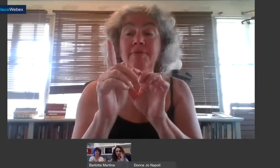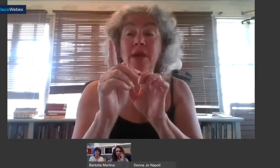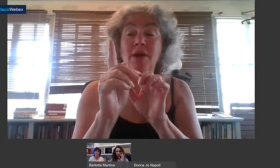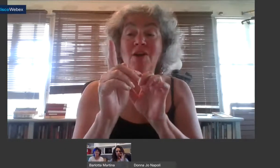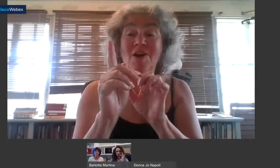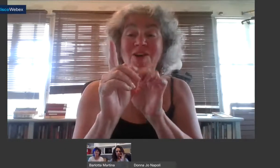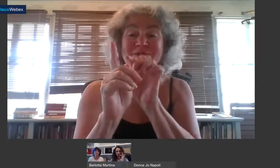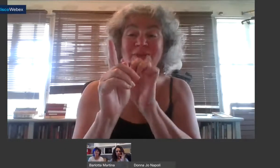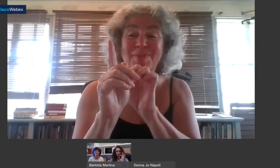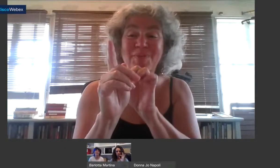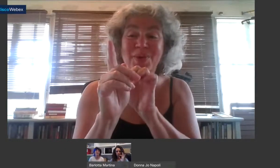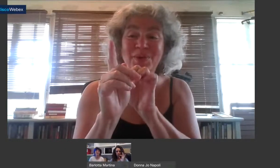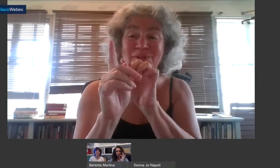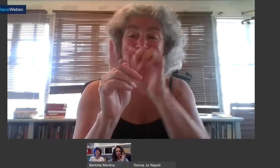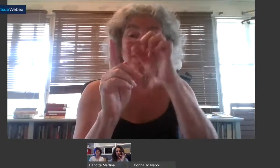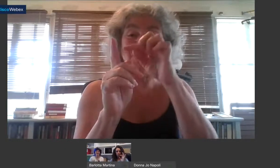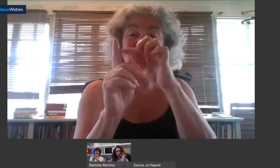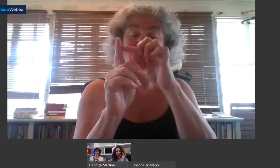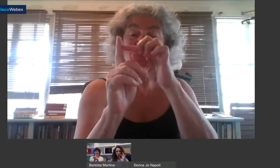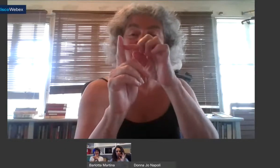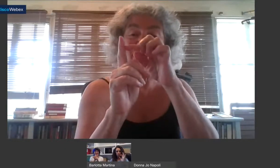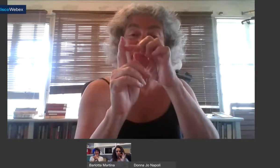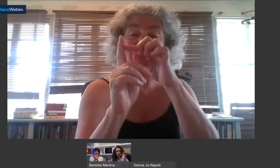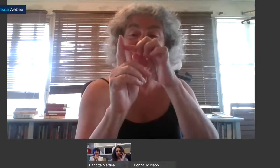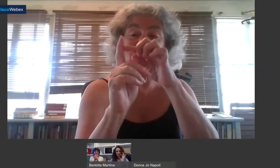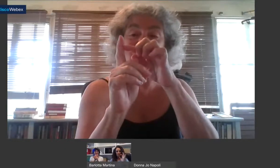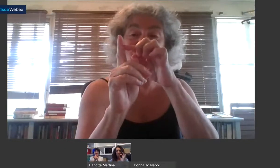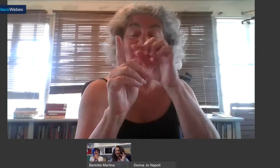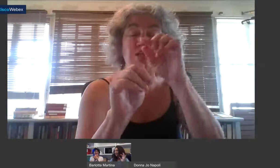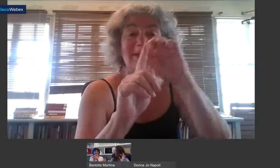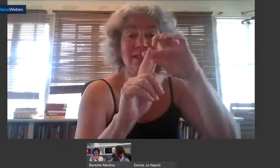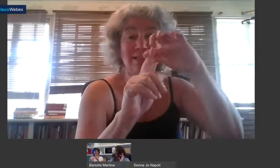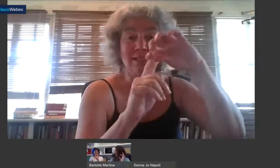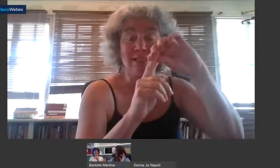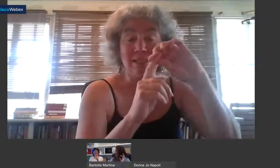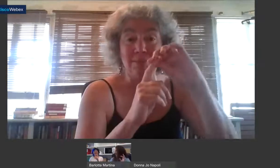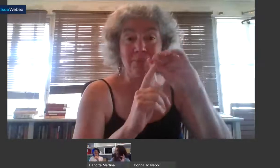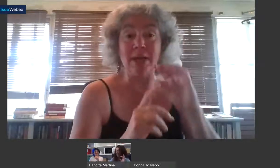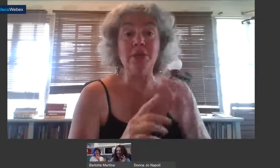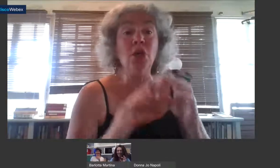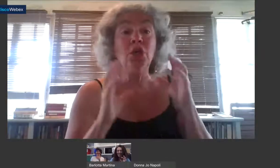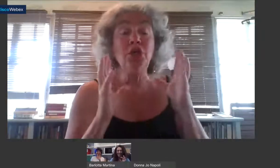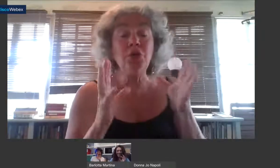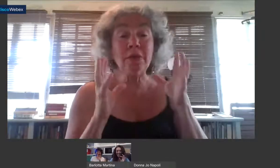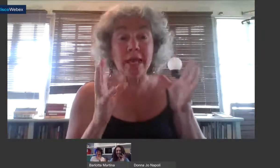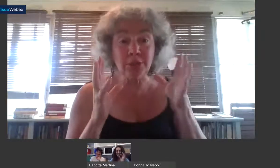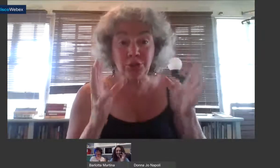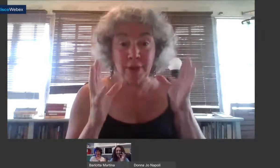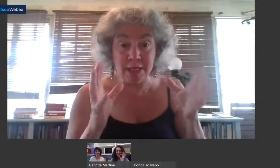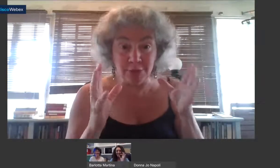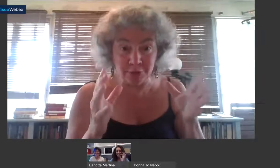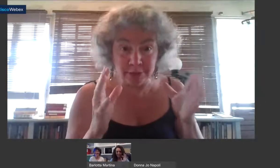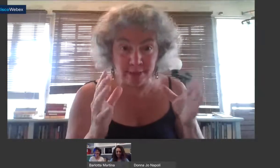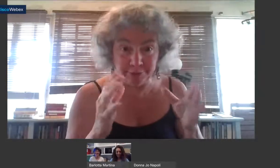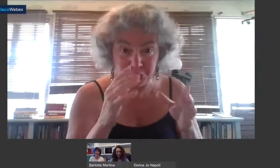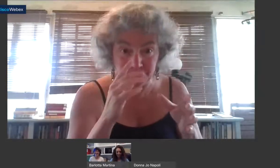very hard for most of us to flex just the tip one. You can train yourself to do